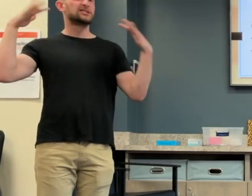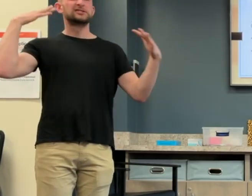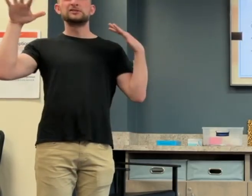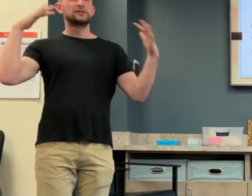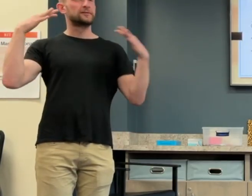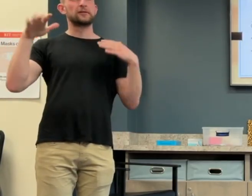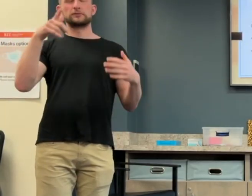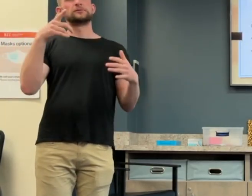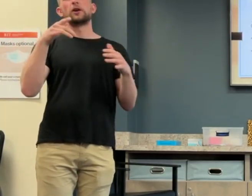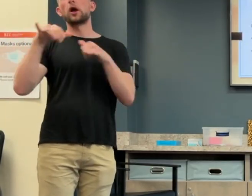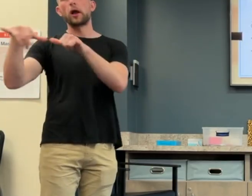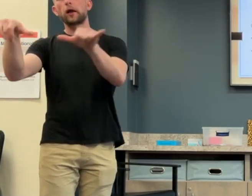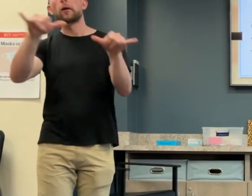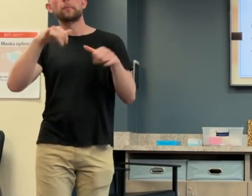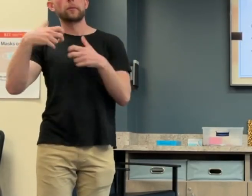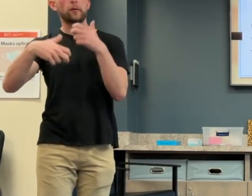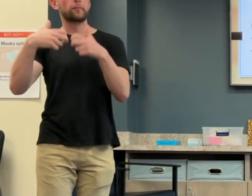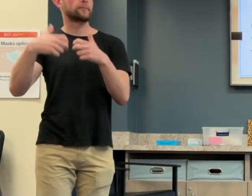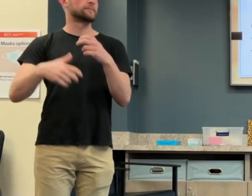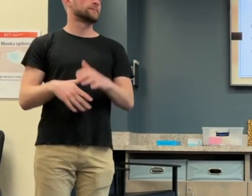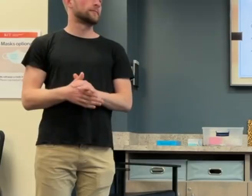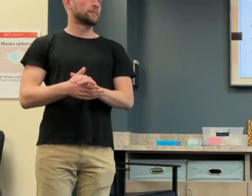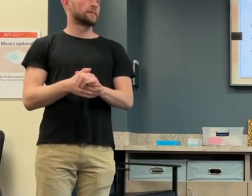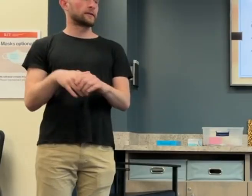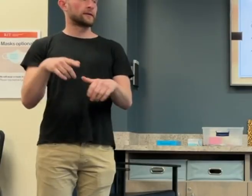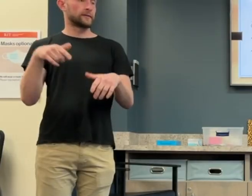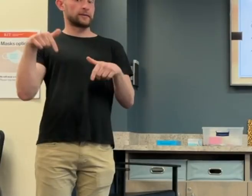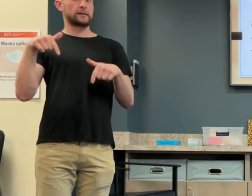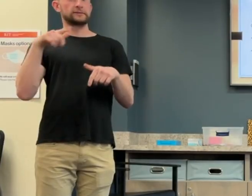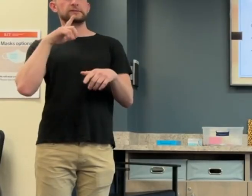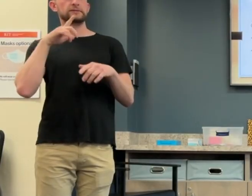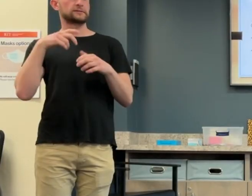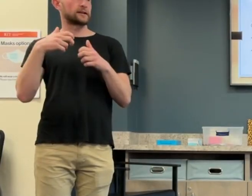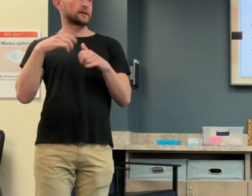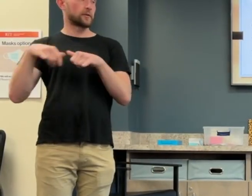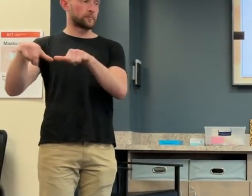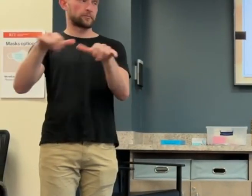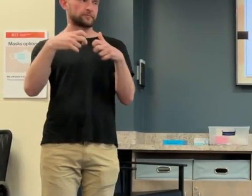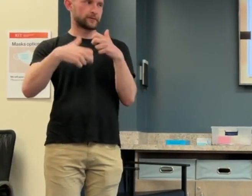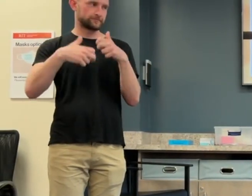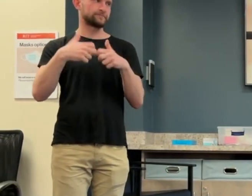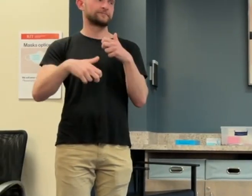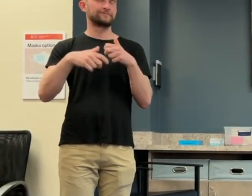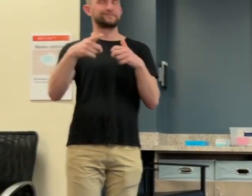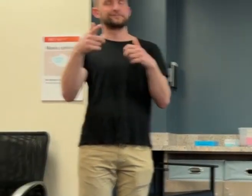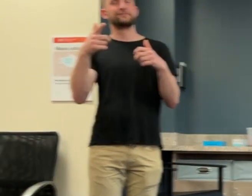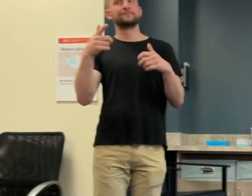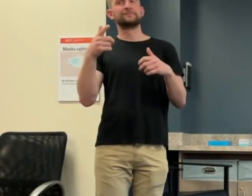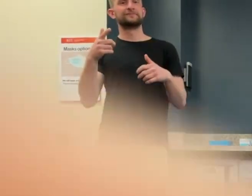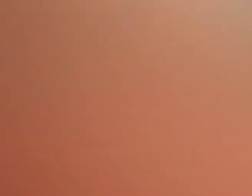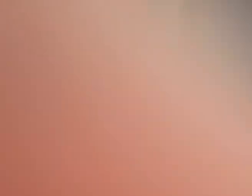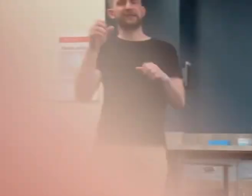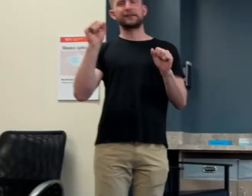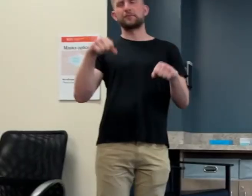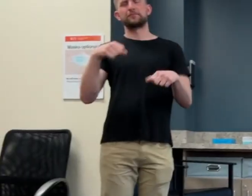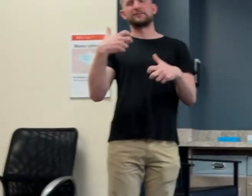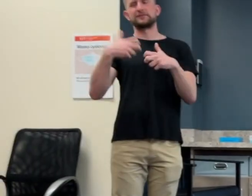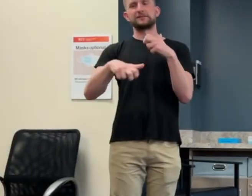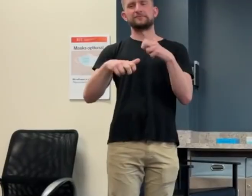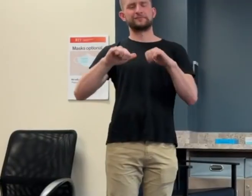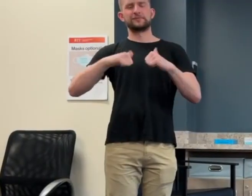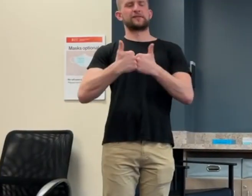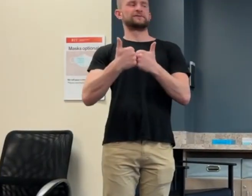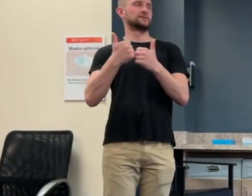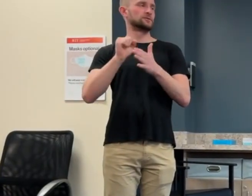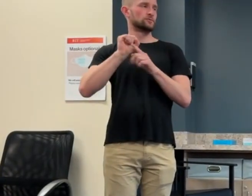difficulty with hearing aids and cochlear implants. Hearing in noises, it's just a hard situation. Even for